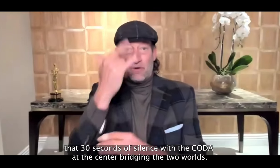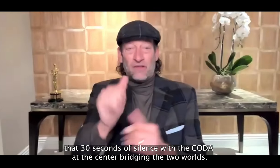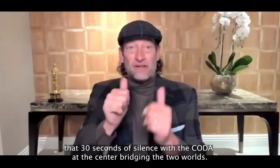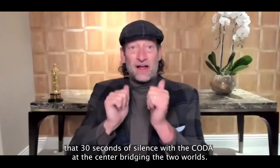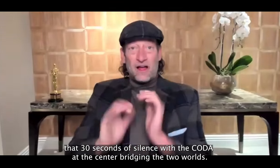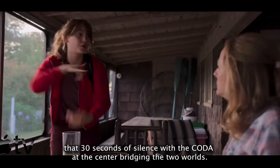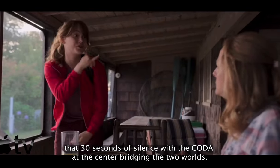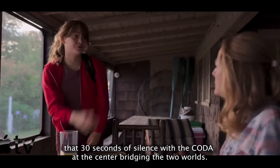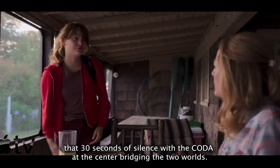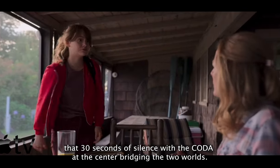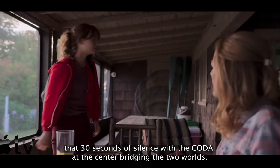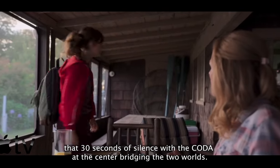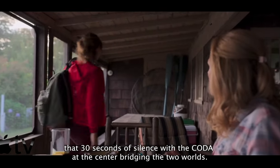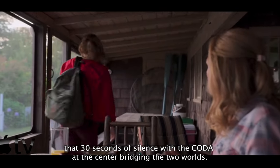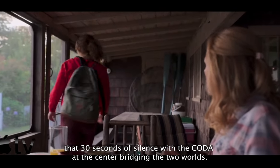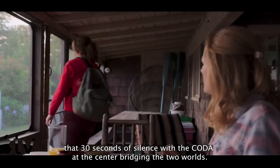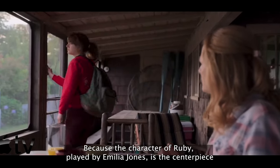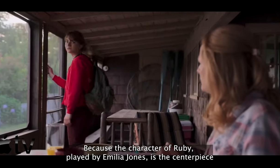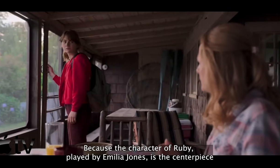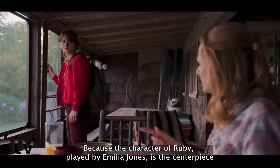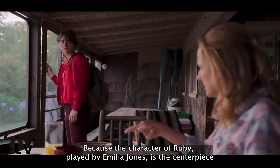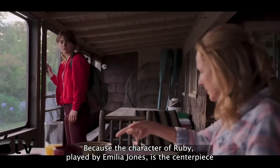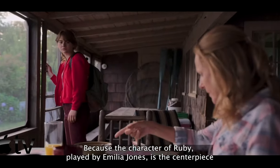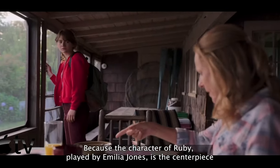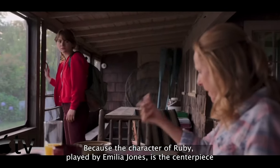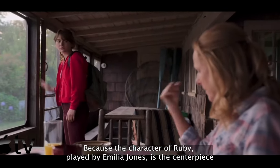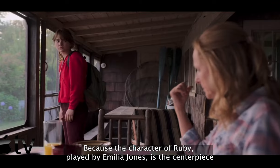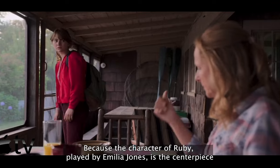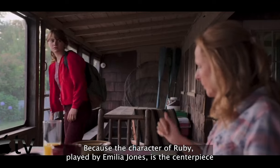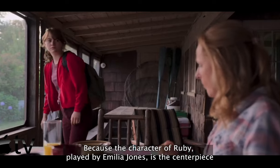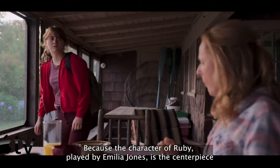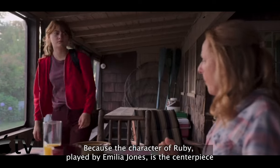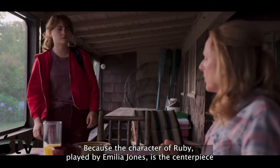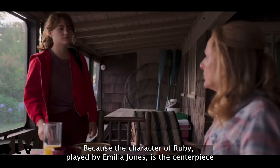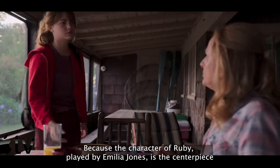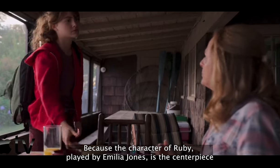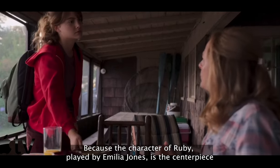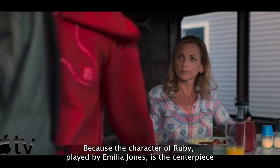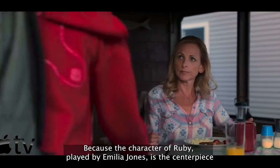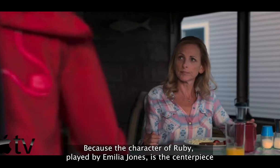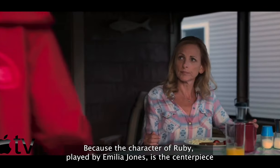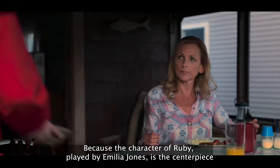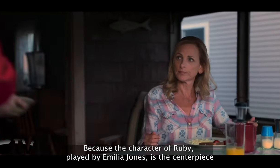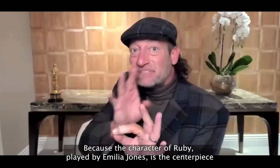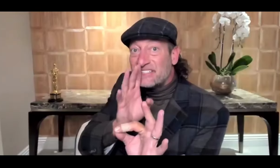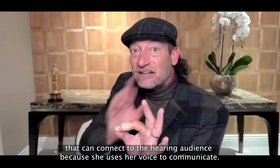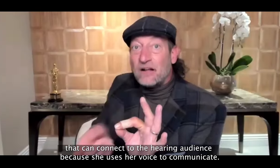the CODA at the center, bridging the two worlds, because the character of Ruby, played by Emilia Jones, is the centerpiece that can